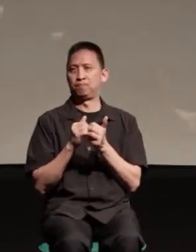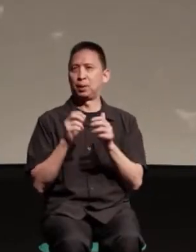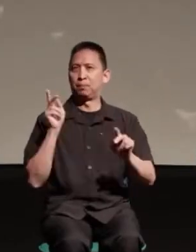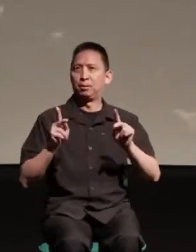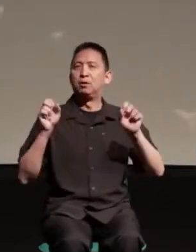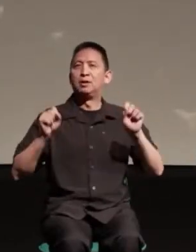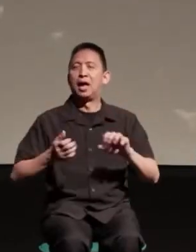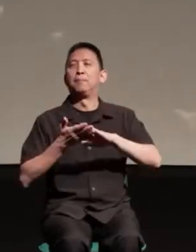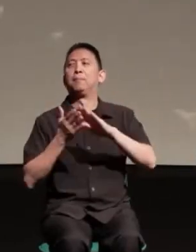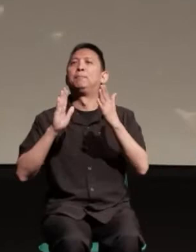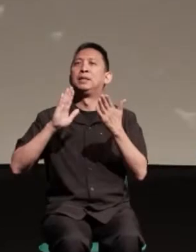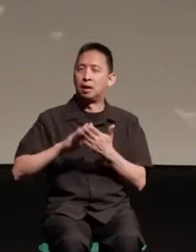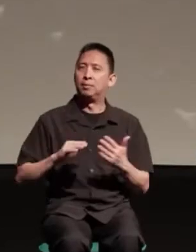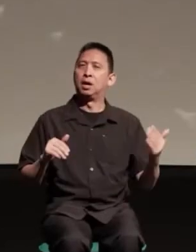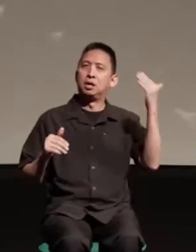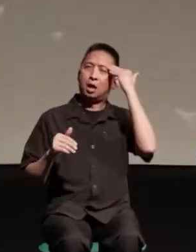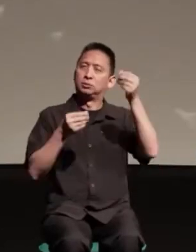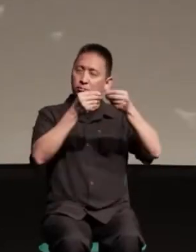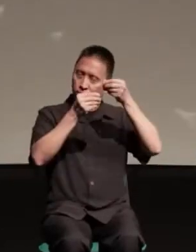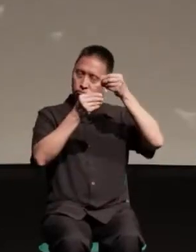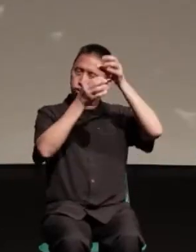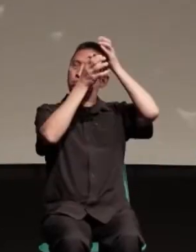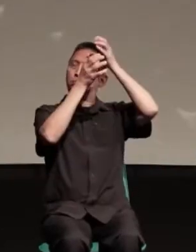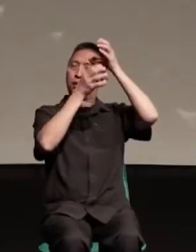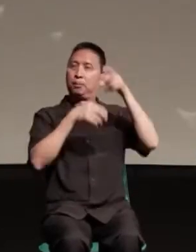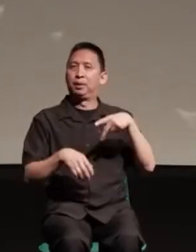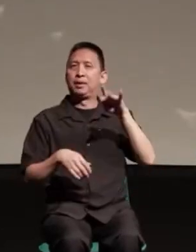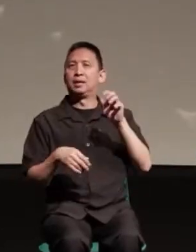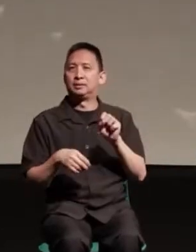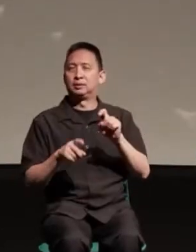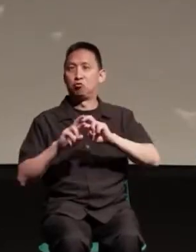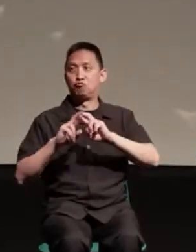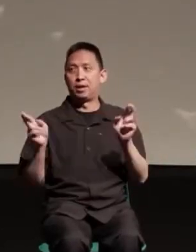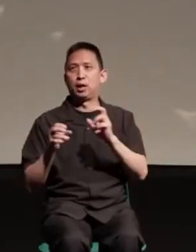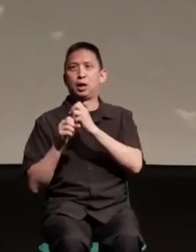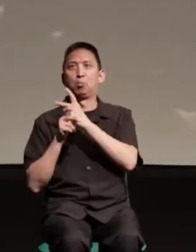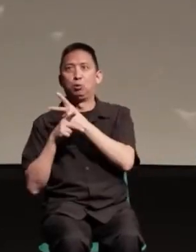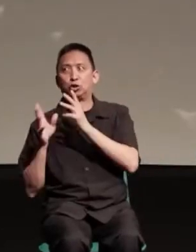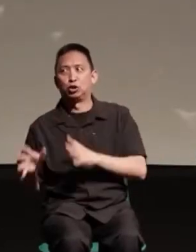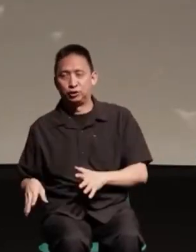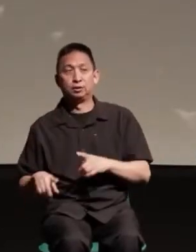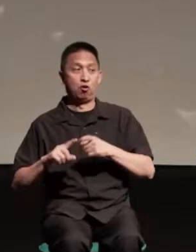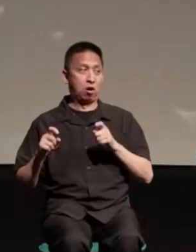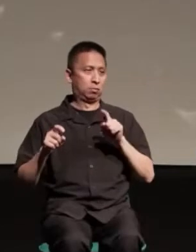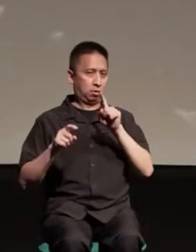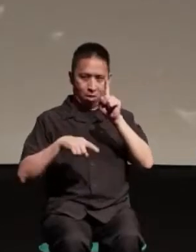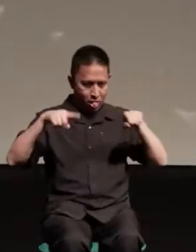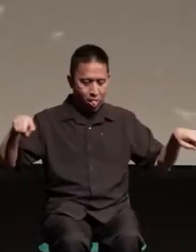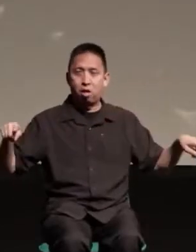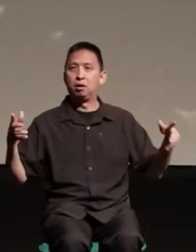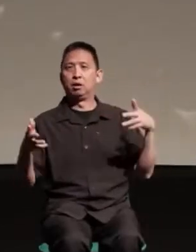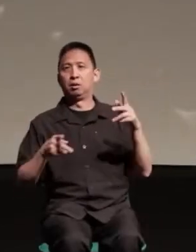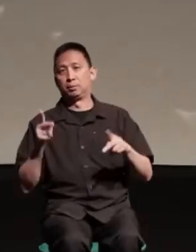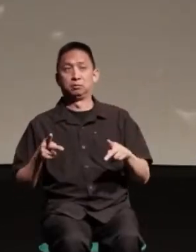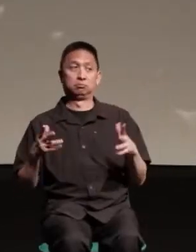knowledgeable, PBS-ready producers from a wide swath of people that didn't necessarily go to film school,